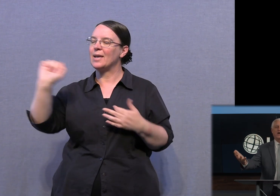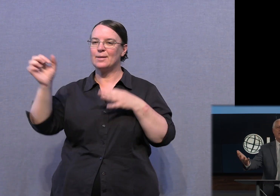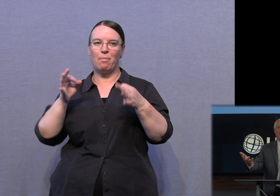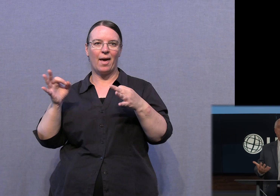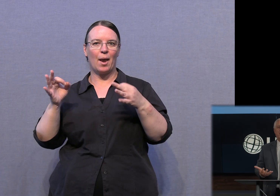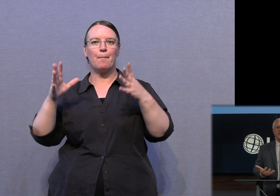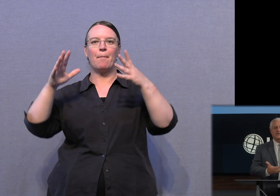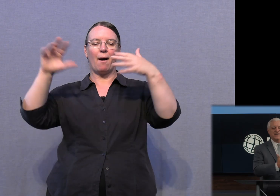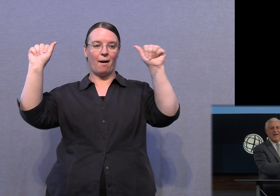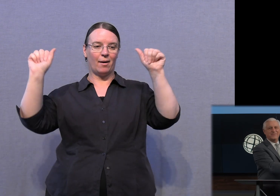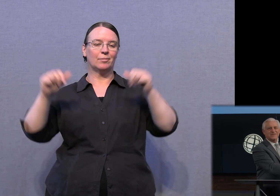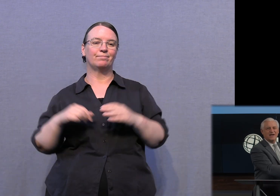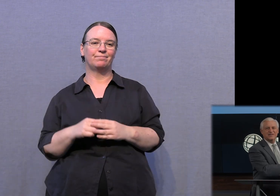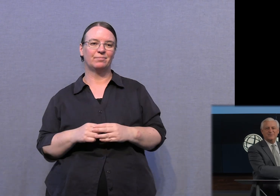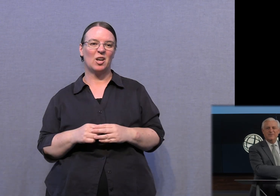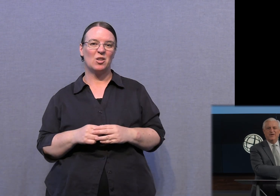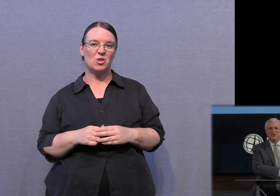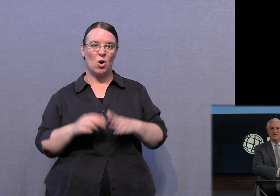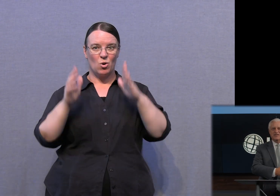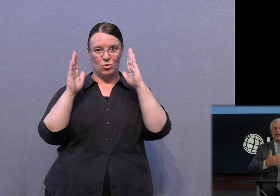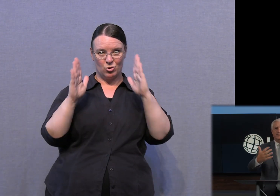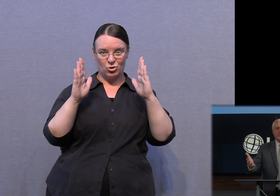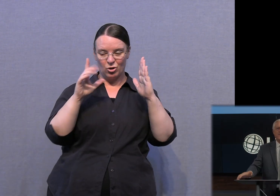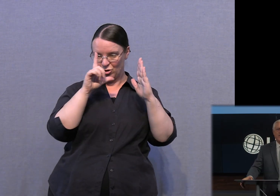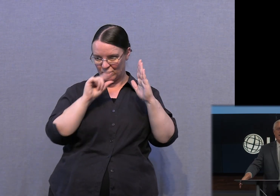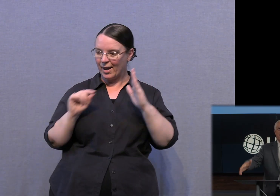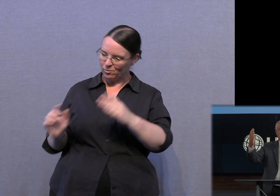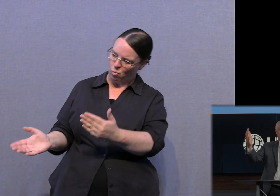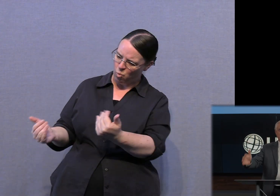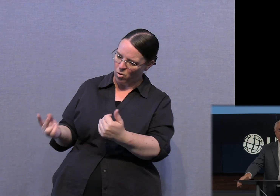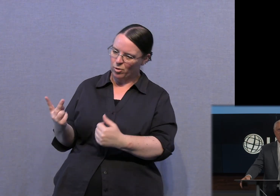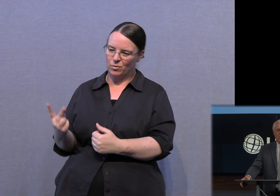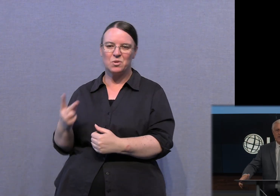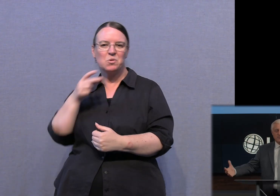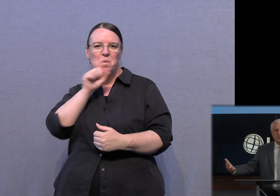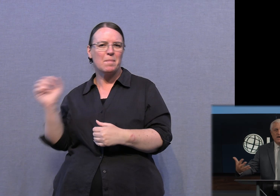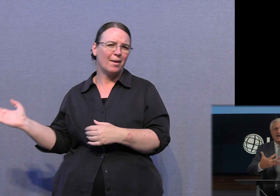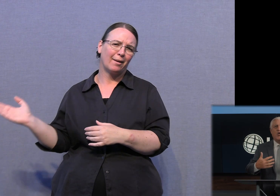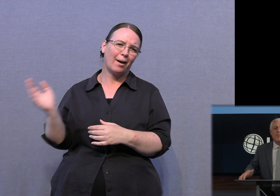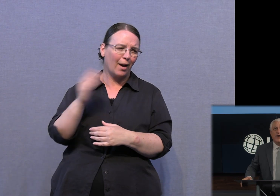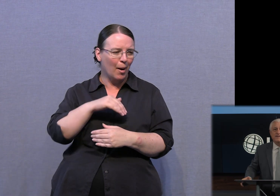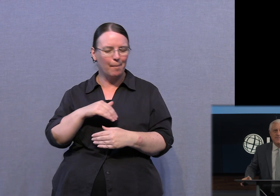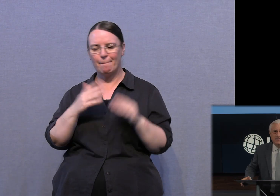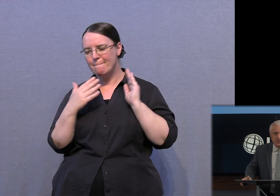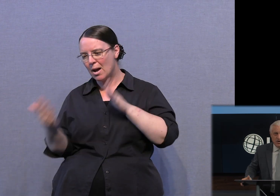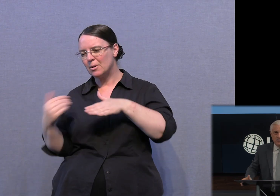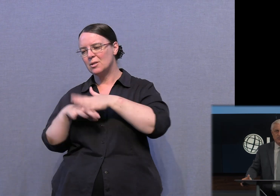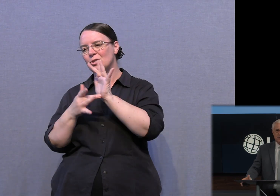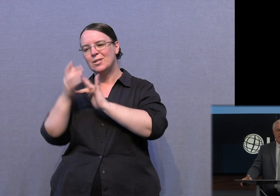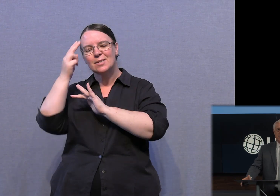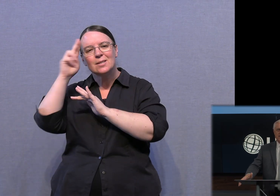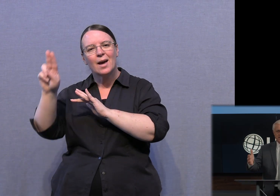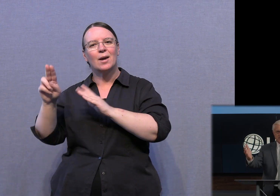church, were able to baptize these people in Jesus' name, to pray for them, to receive the Holy Ghost, to incorporate them into the